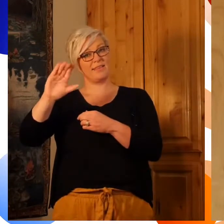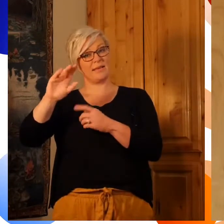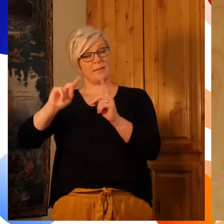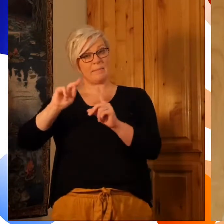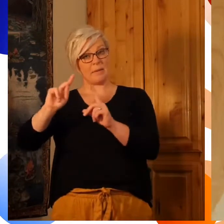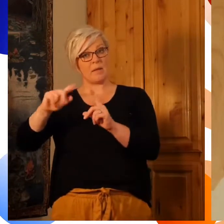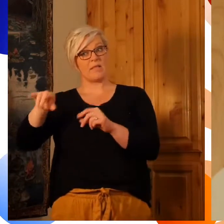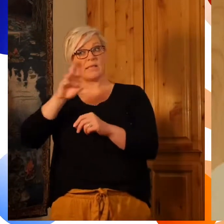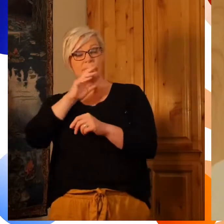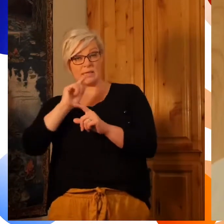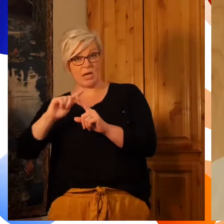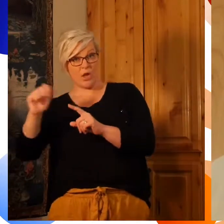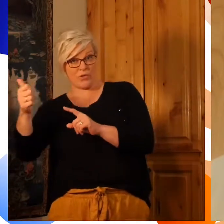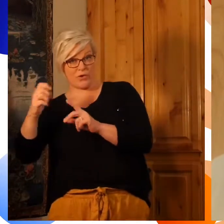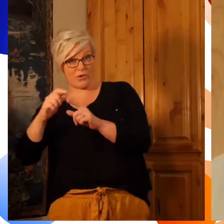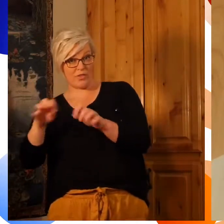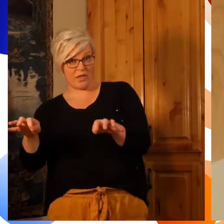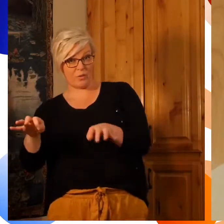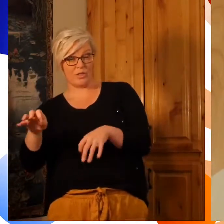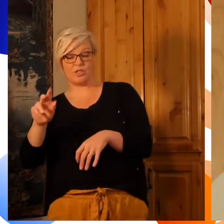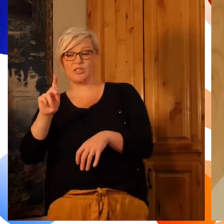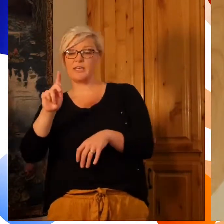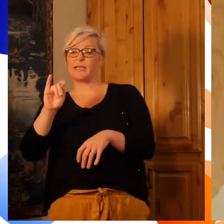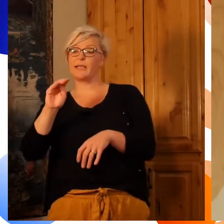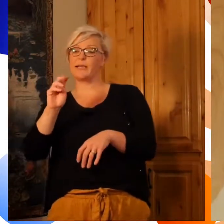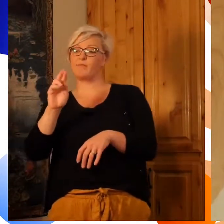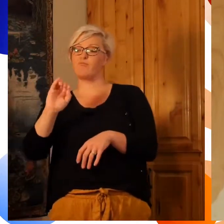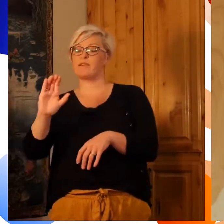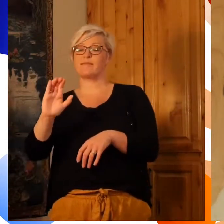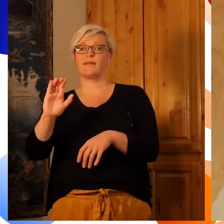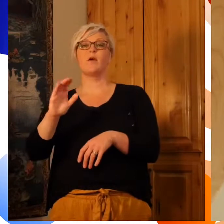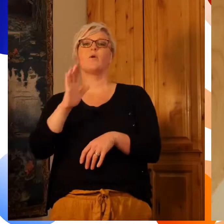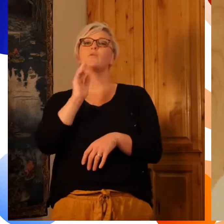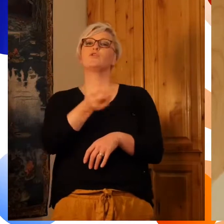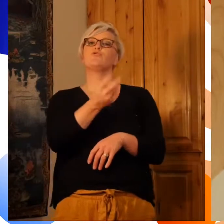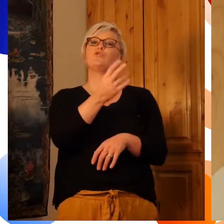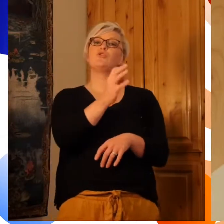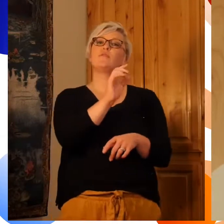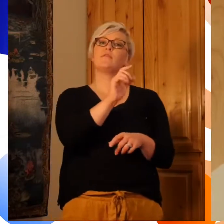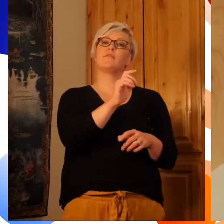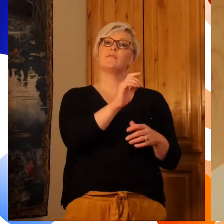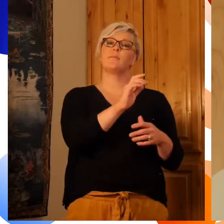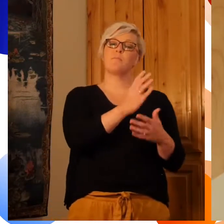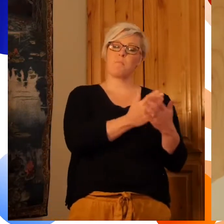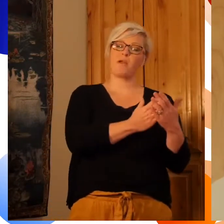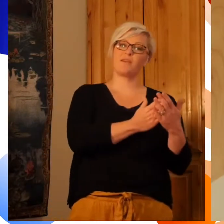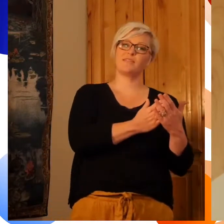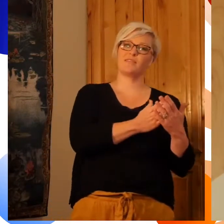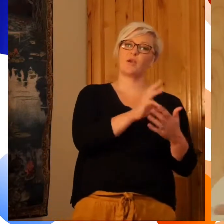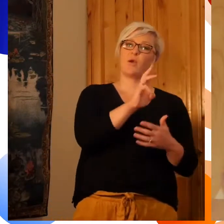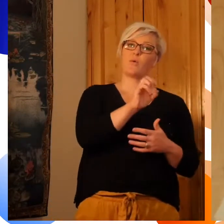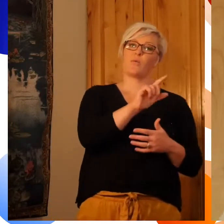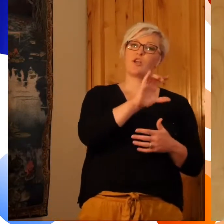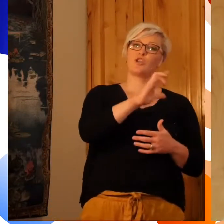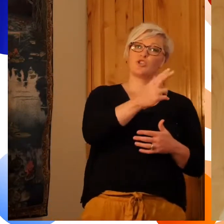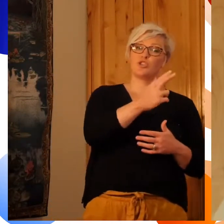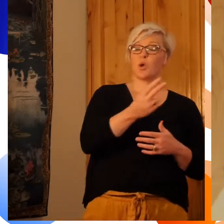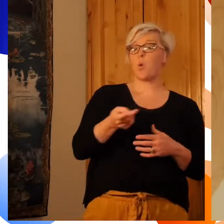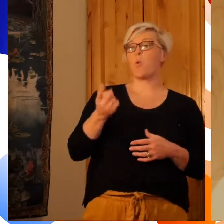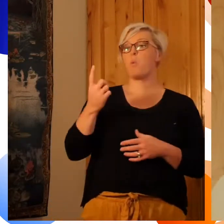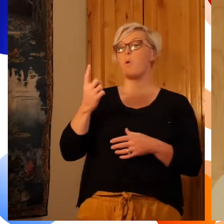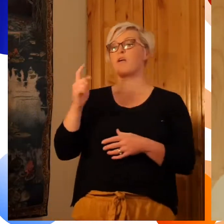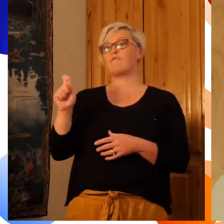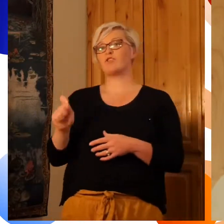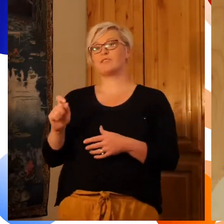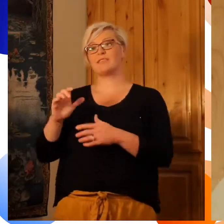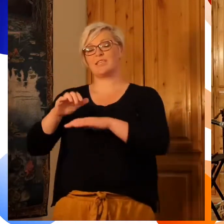we're going to do this two verses in Welsh and one verse in English. And I should say that we also studied the